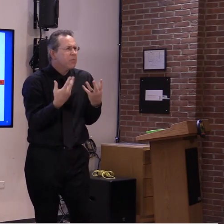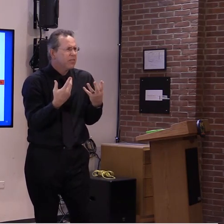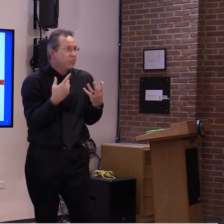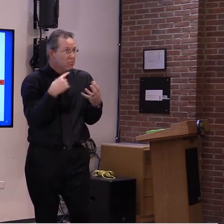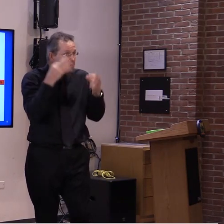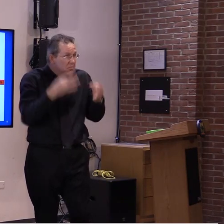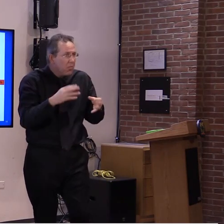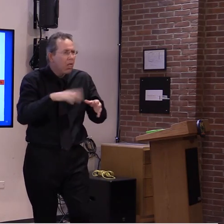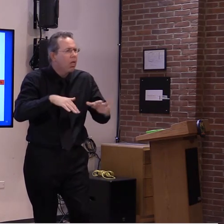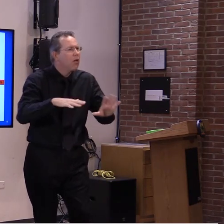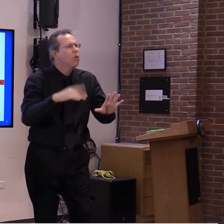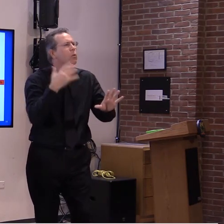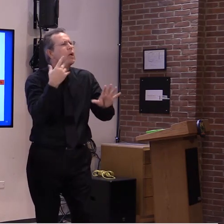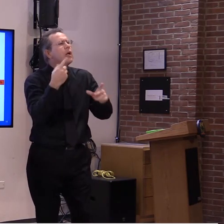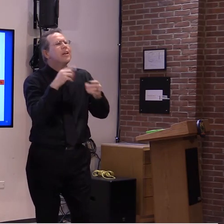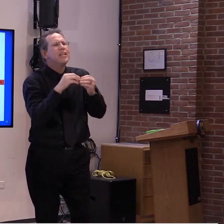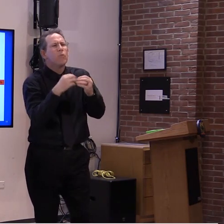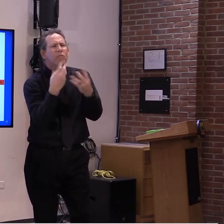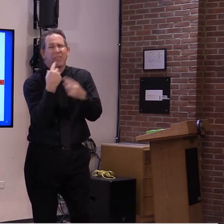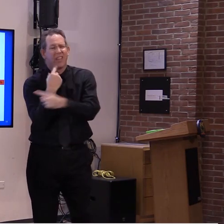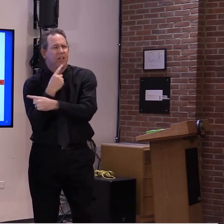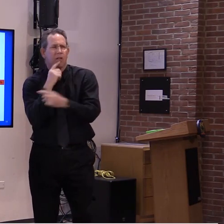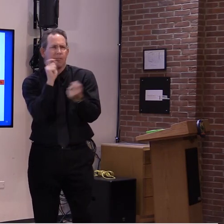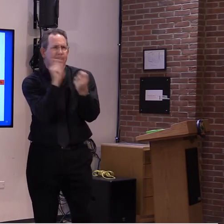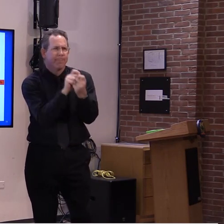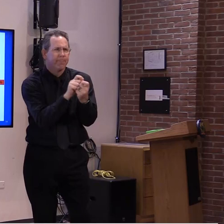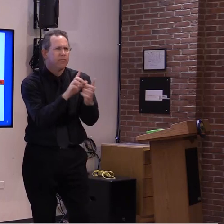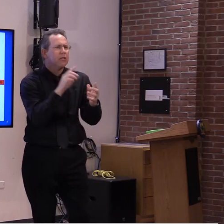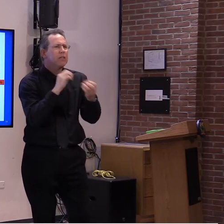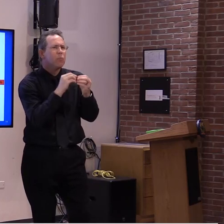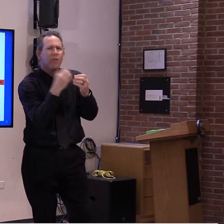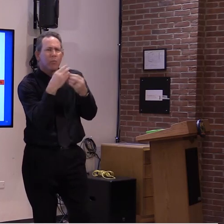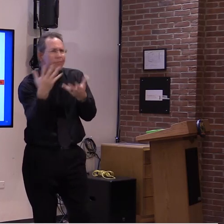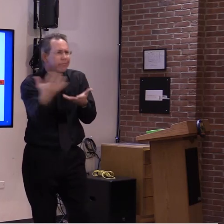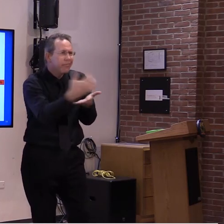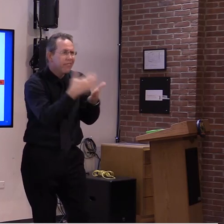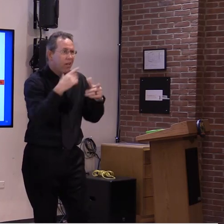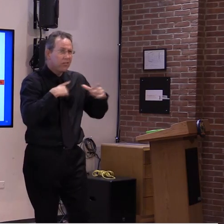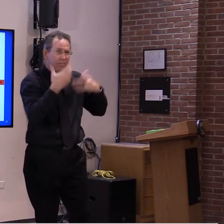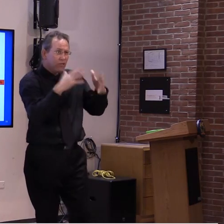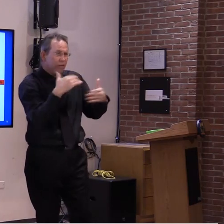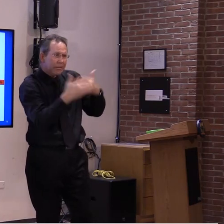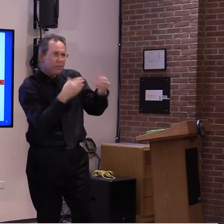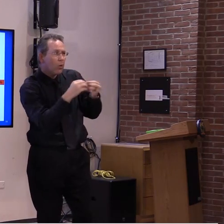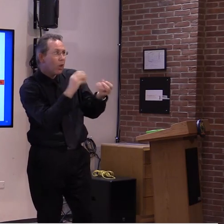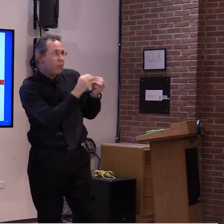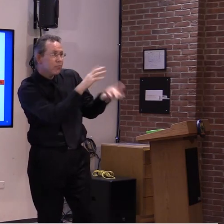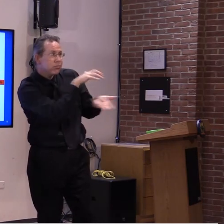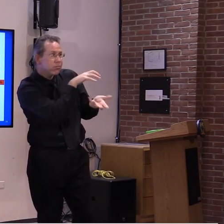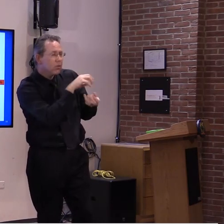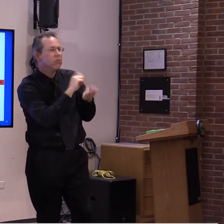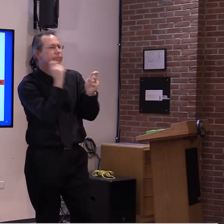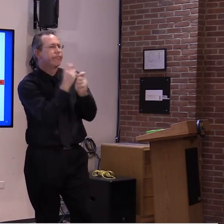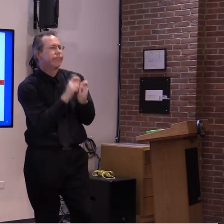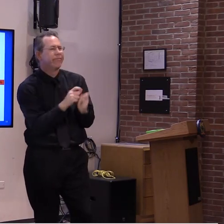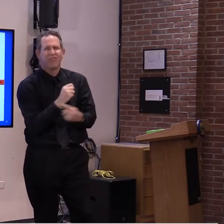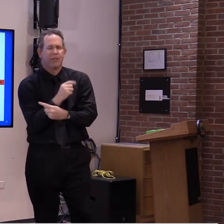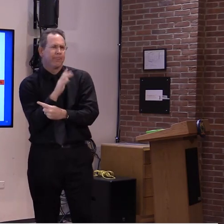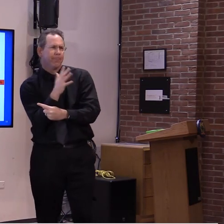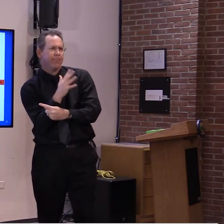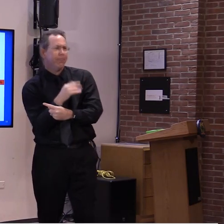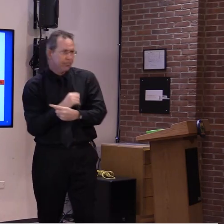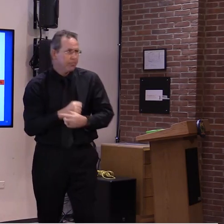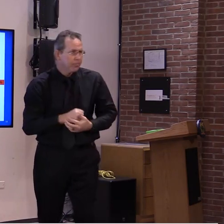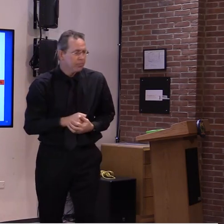more reliable information from the region around us. Like our region, Vermont has also seen our 7-day test average decline, although